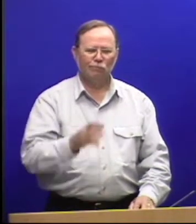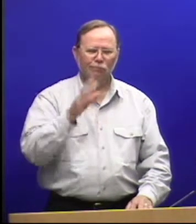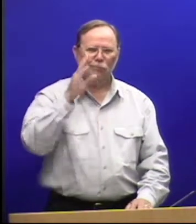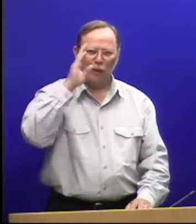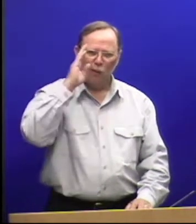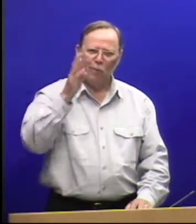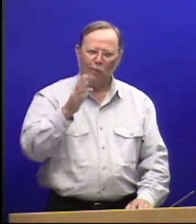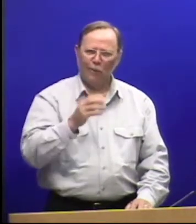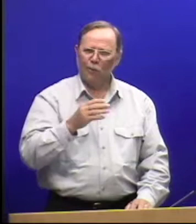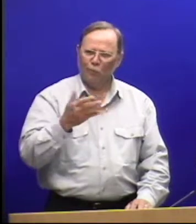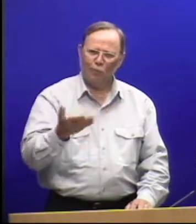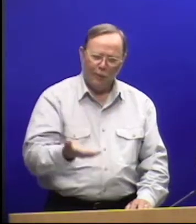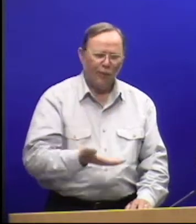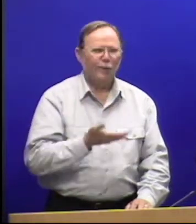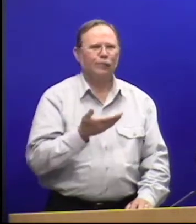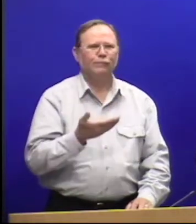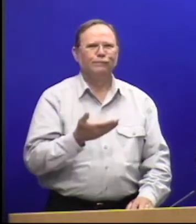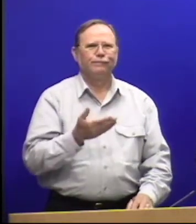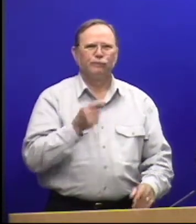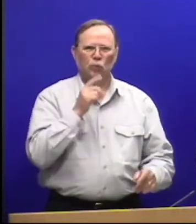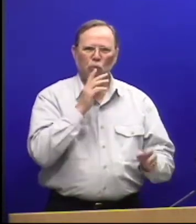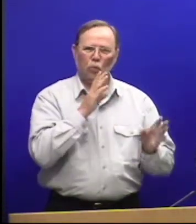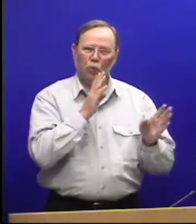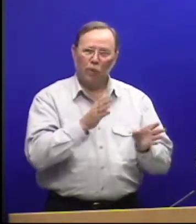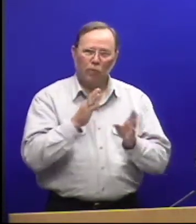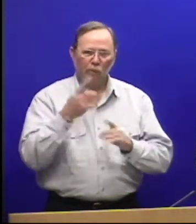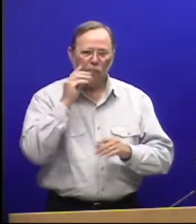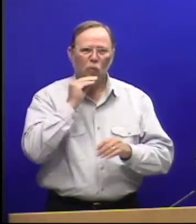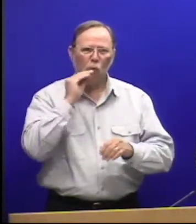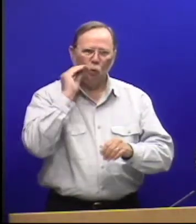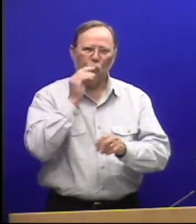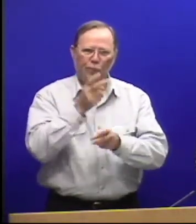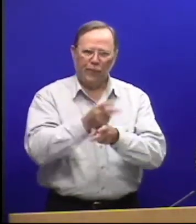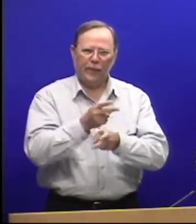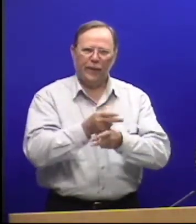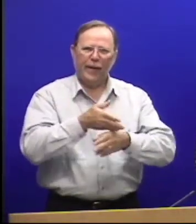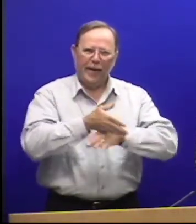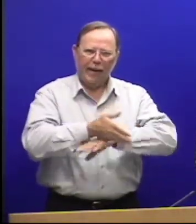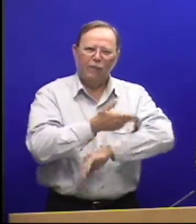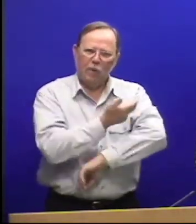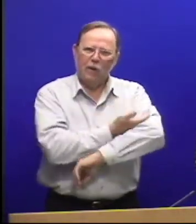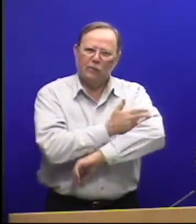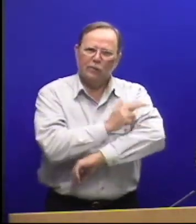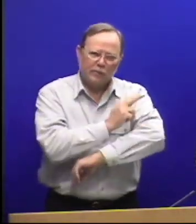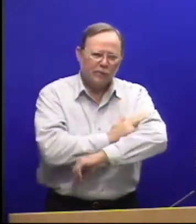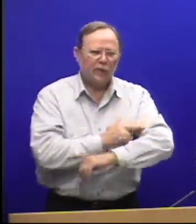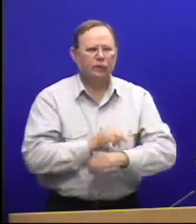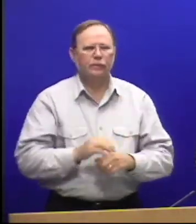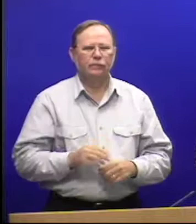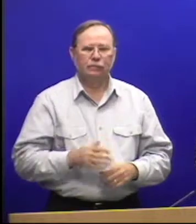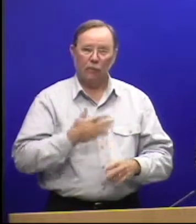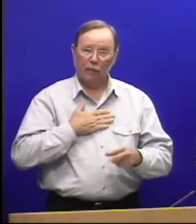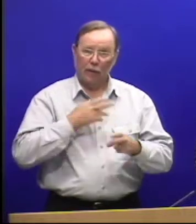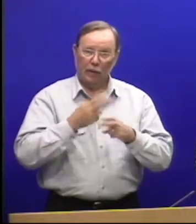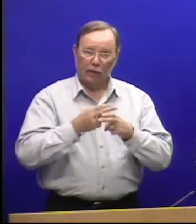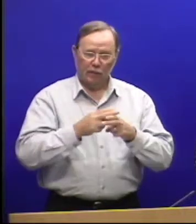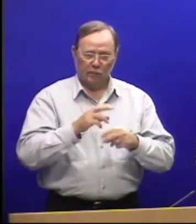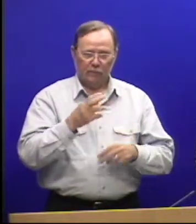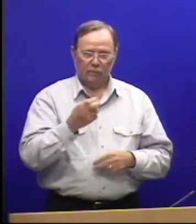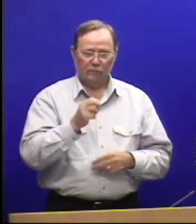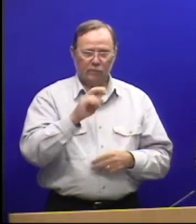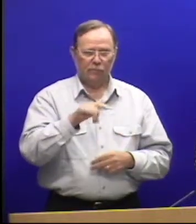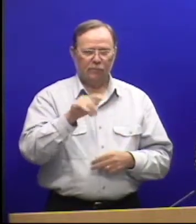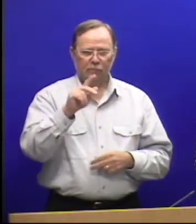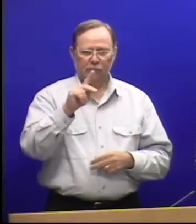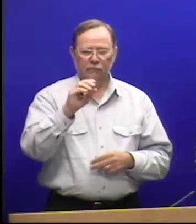Hello and welcome to Preparations for Home Care After Hospitalization. My name is Cheryl Kostis